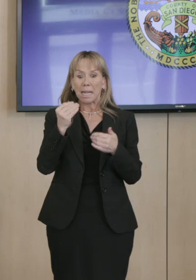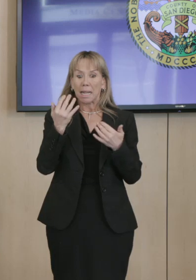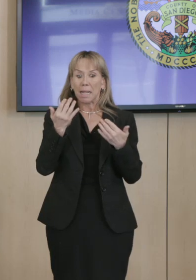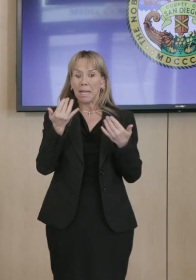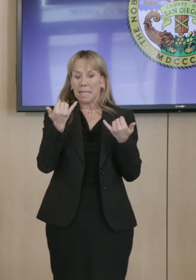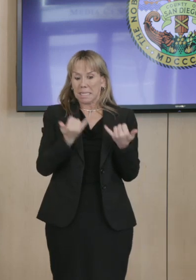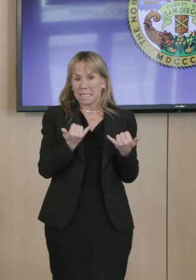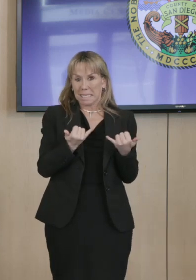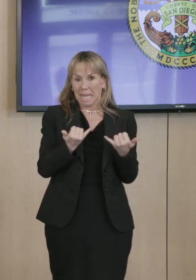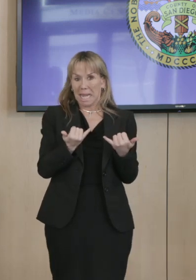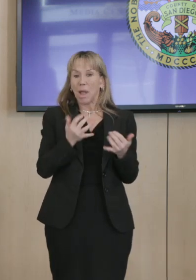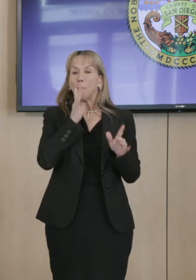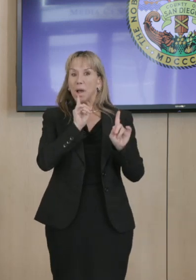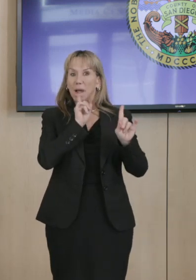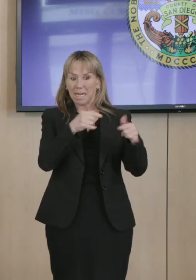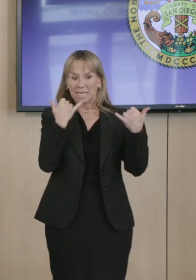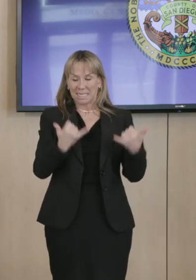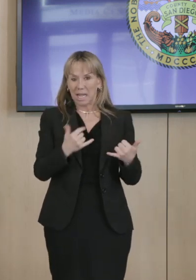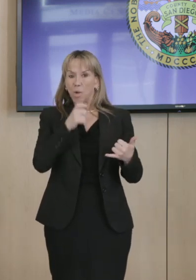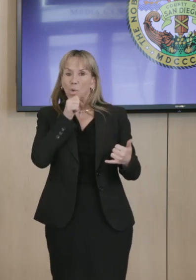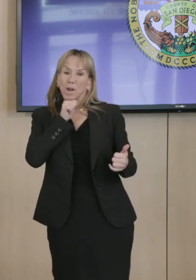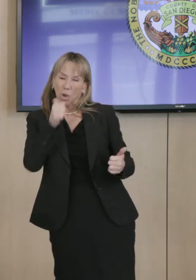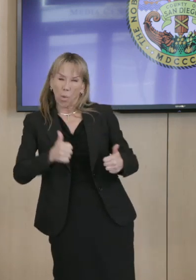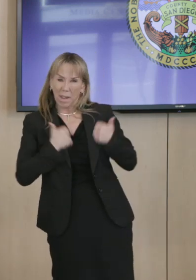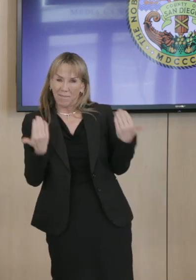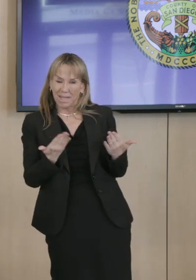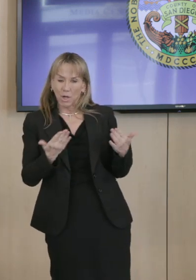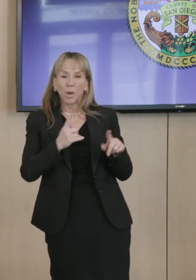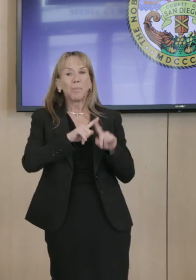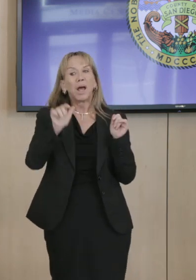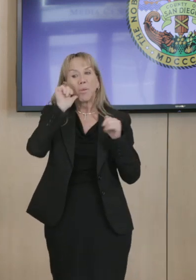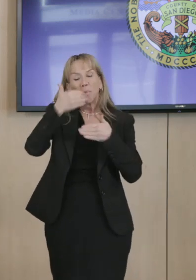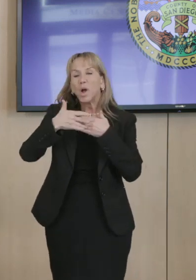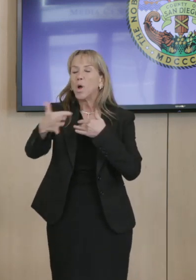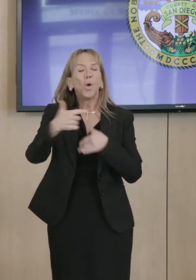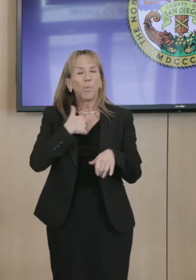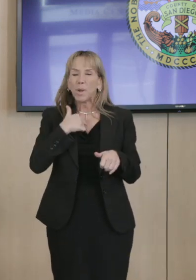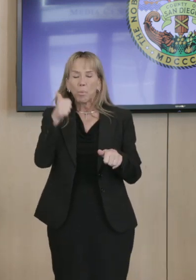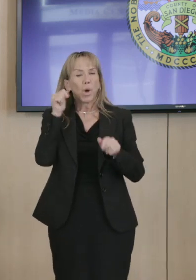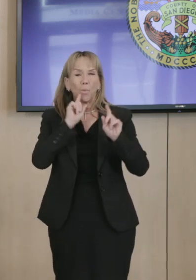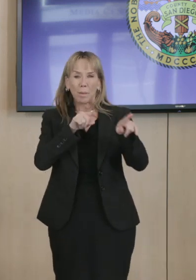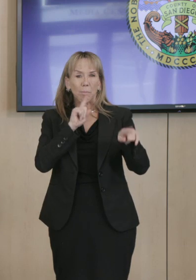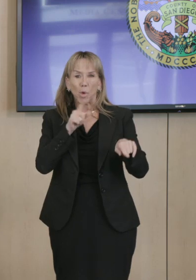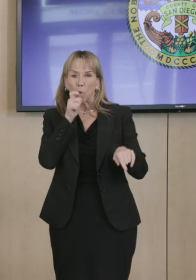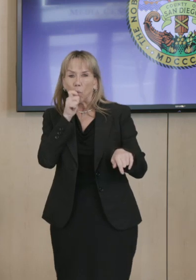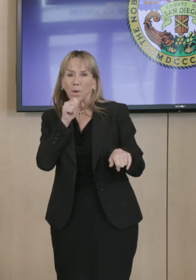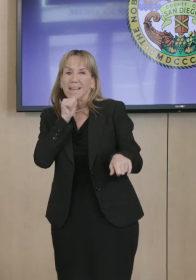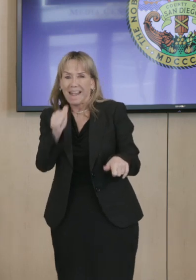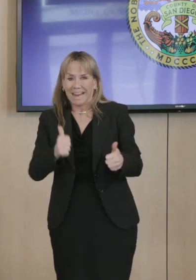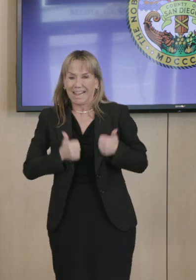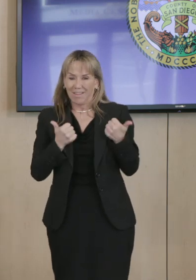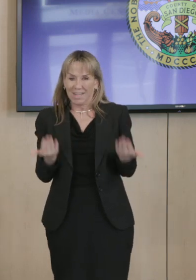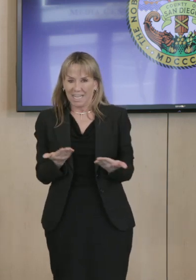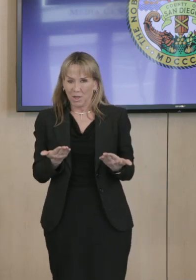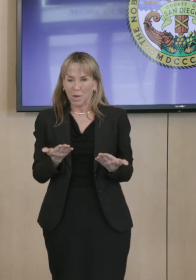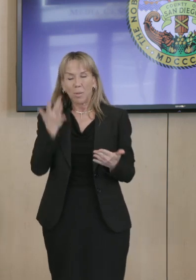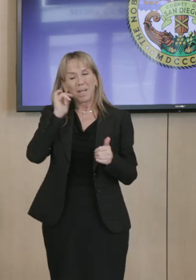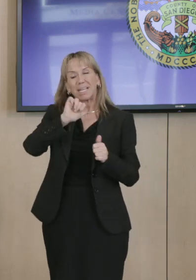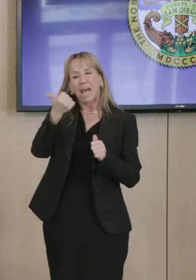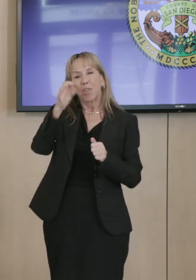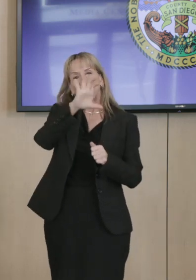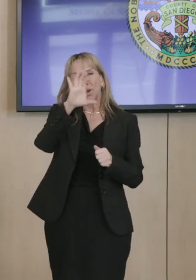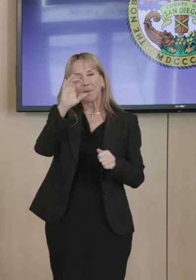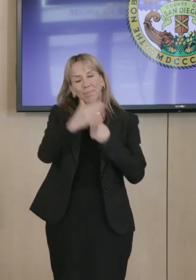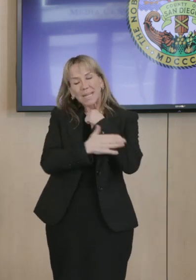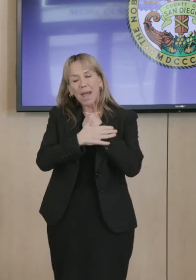on non-county residents to be consistent with all of the other diseases that are reported and other counties that are reporting only on